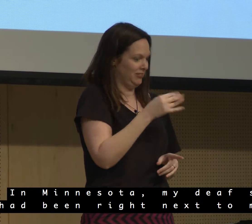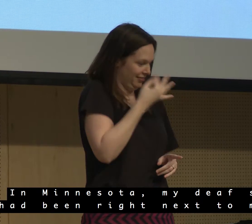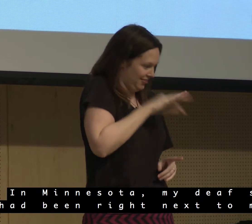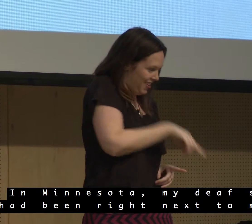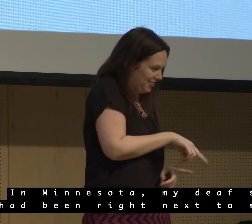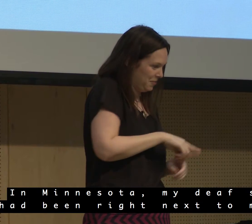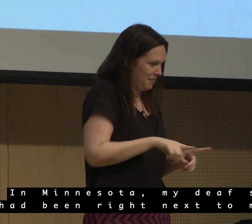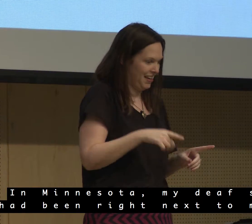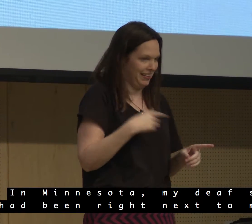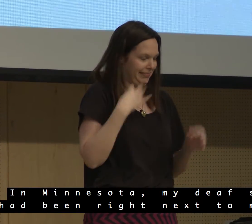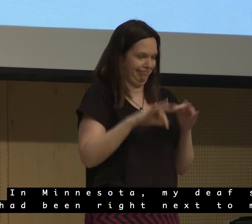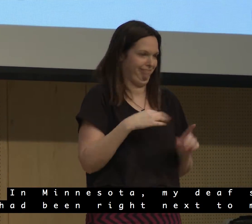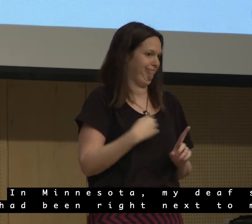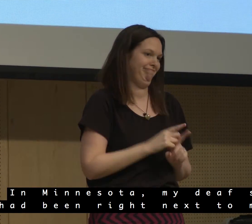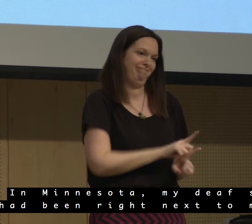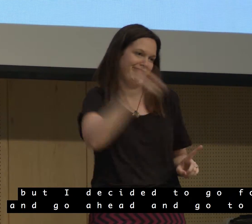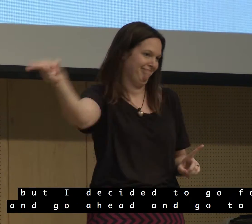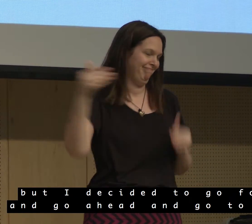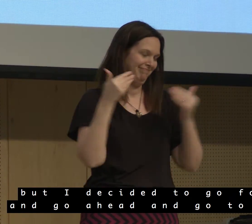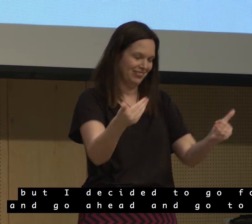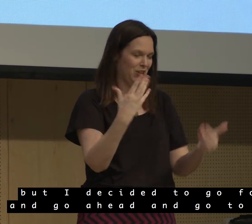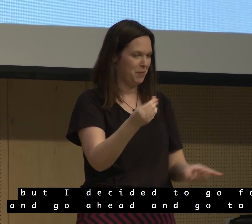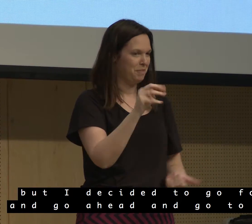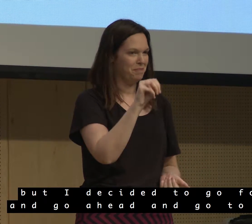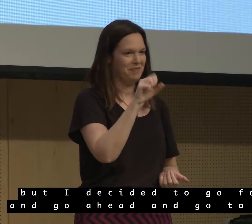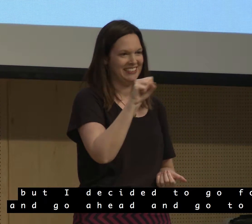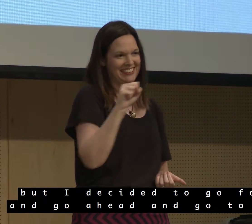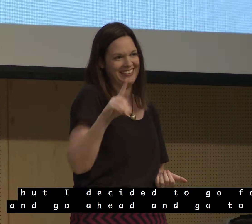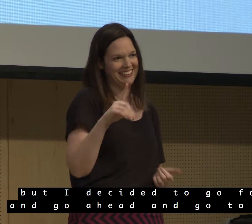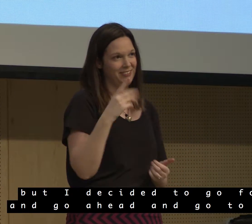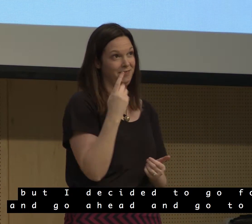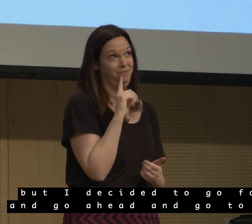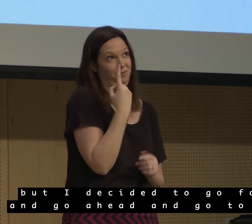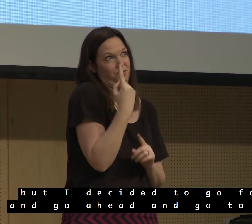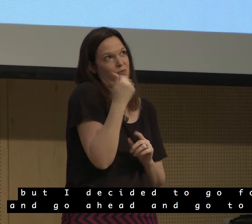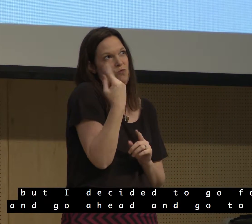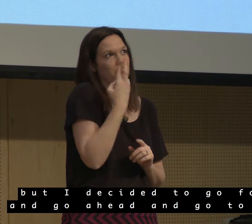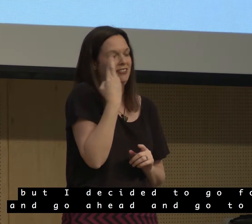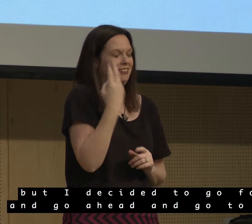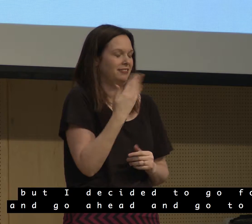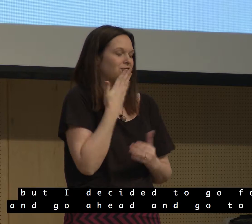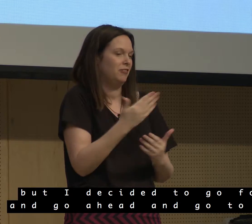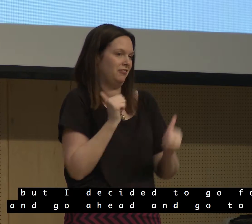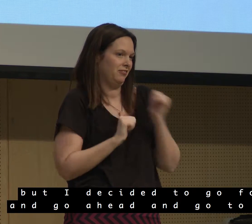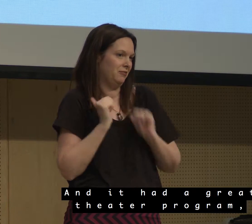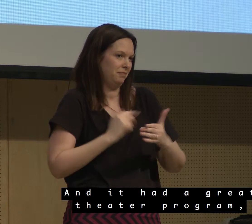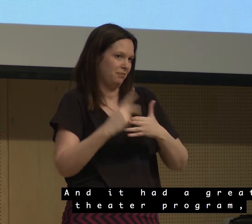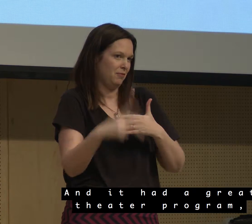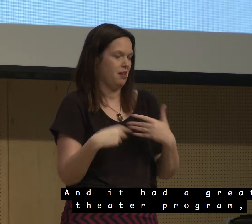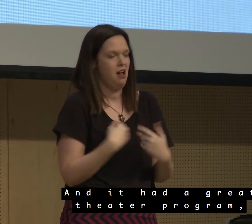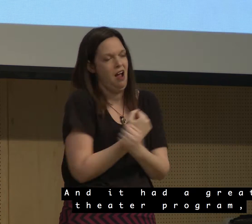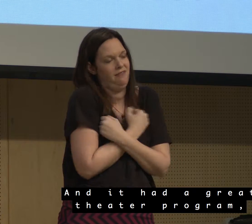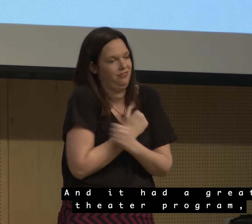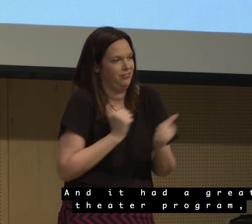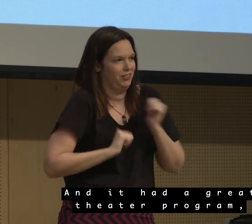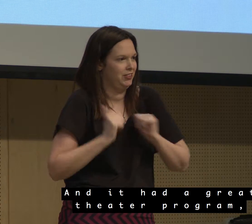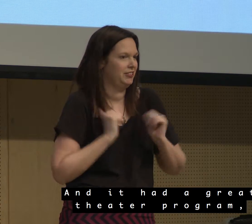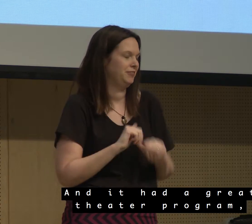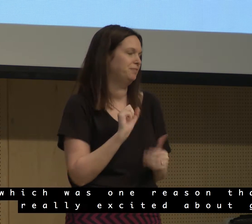Minnesota, my deaf school had been right next to my home, but I decided to go for it and go ahead and go to MSSD. And I had a great theater program, which was